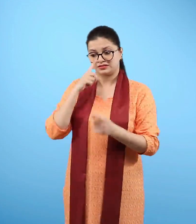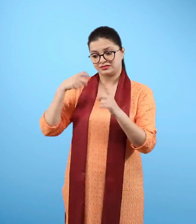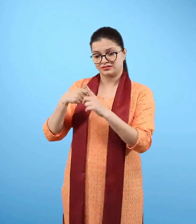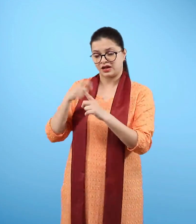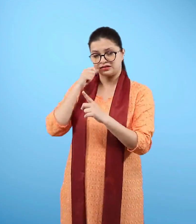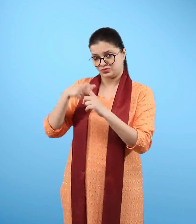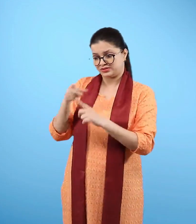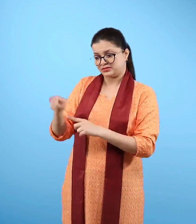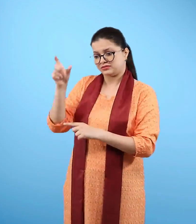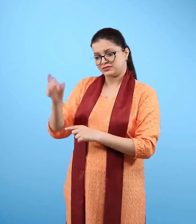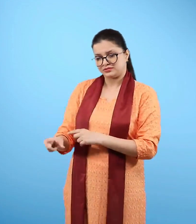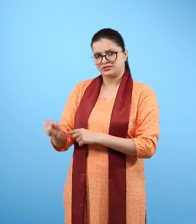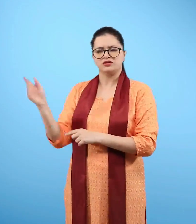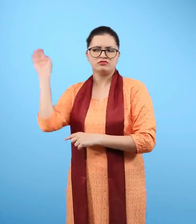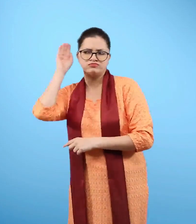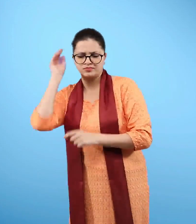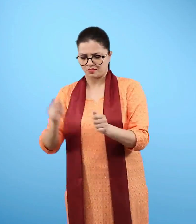Kancha is carrying a newspaper